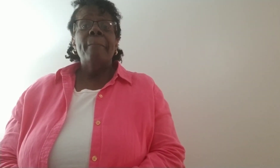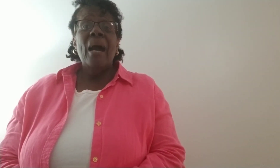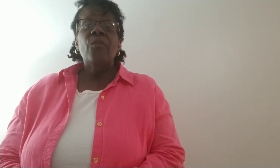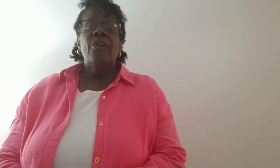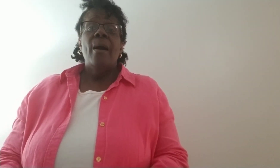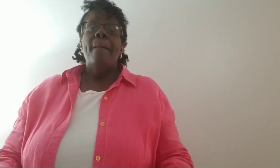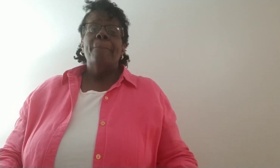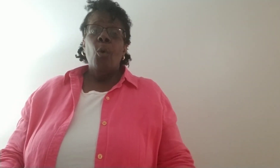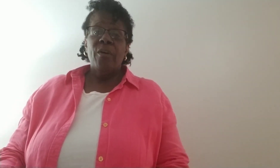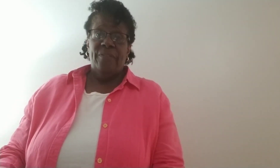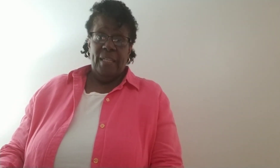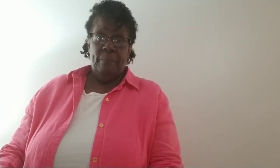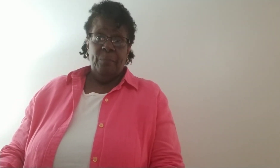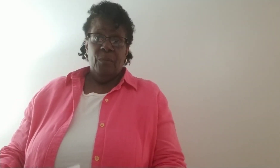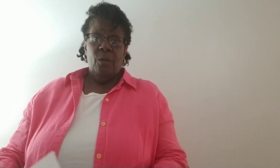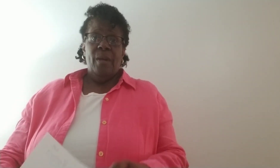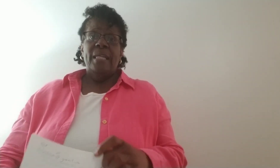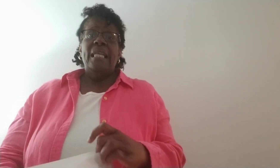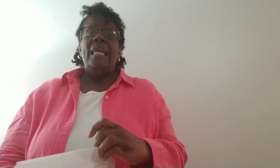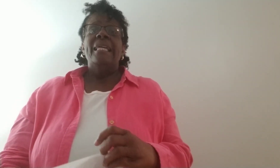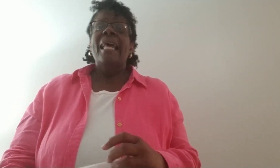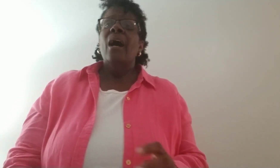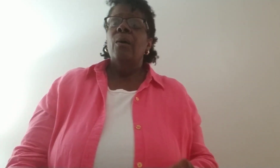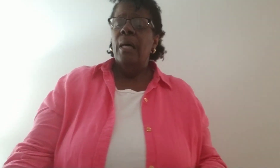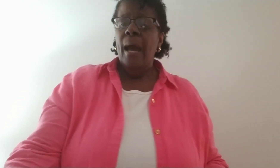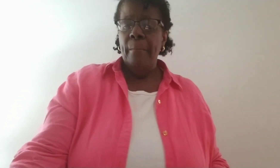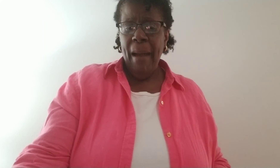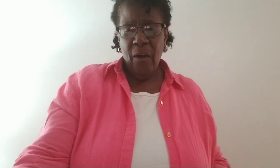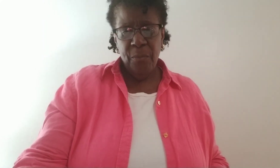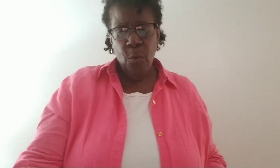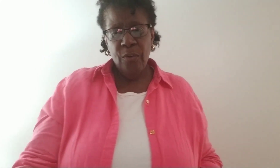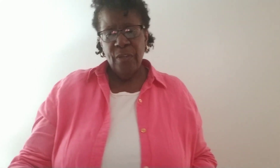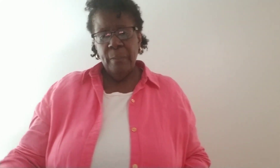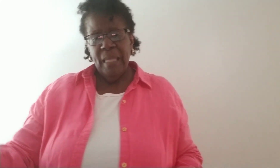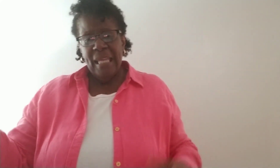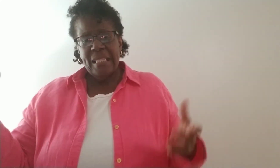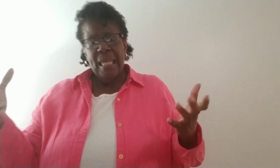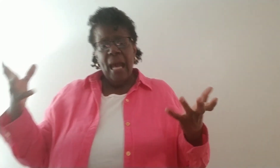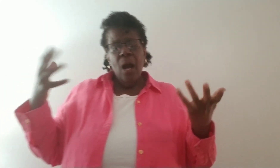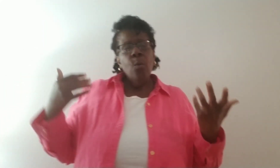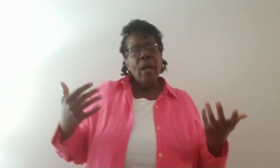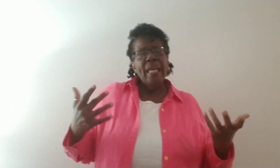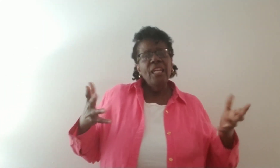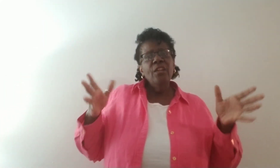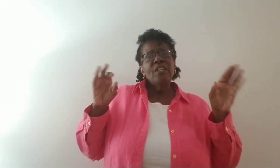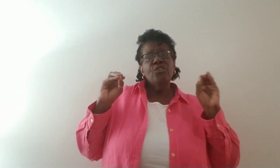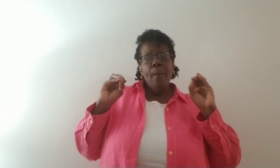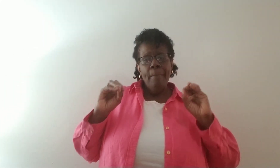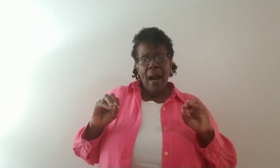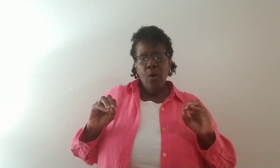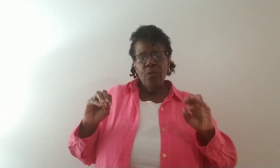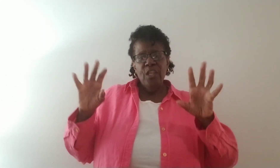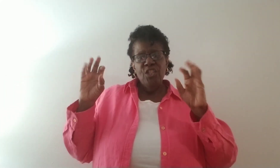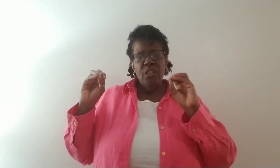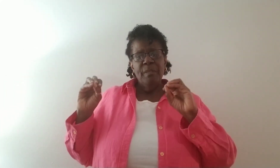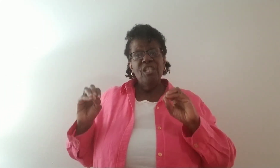mouth morphing, all right? Now, a mouth morphing is a way that your mouth should be